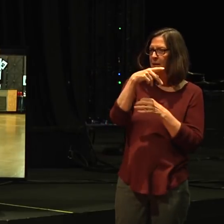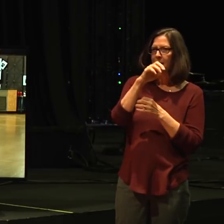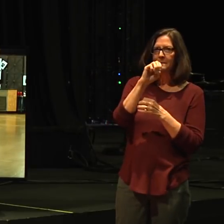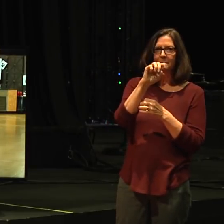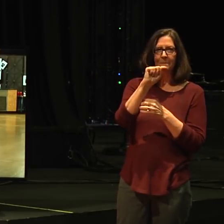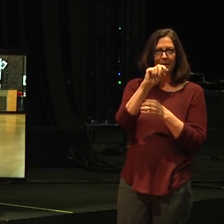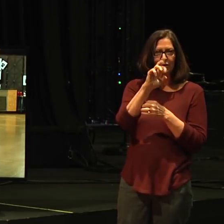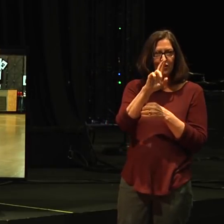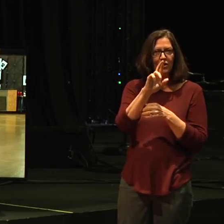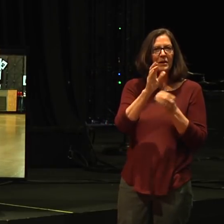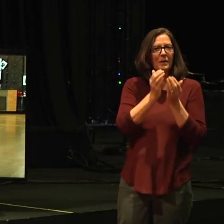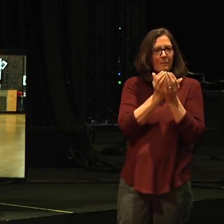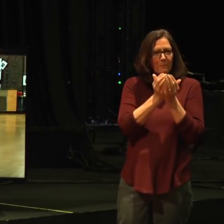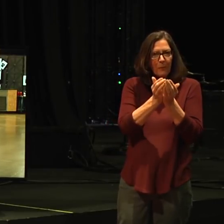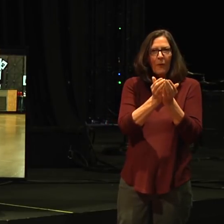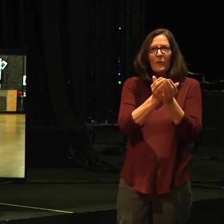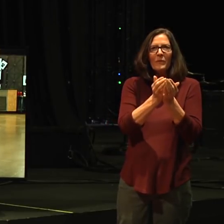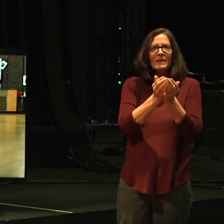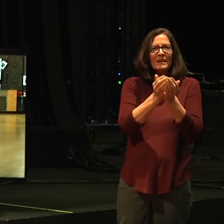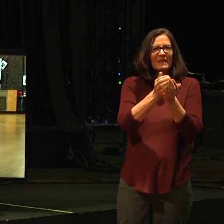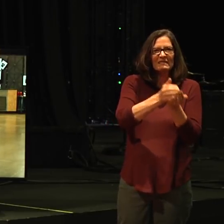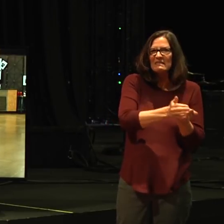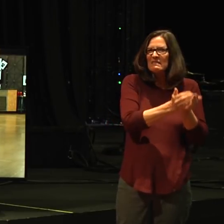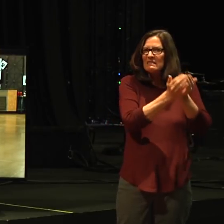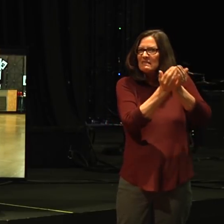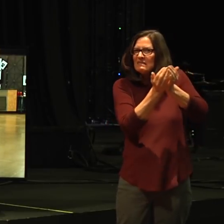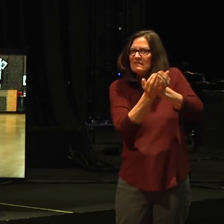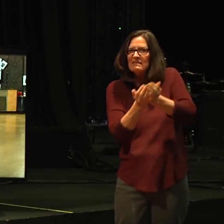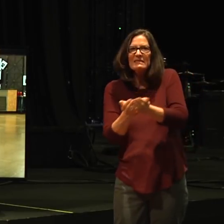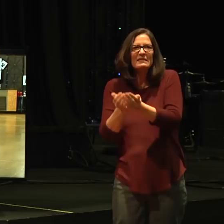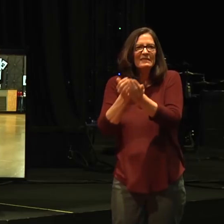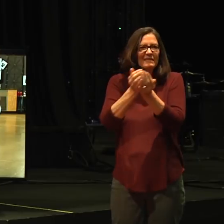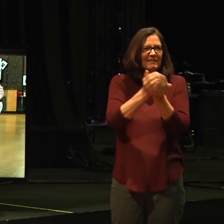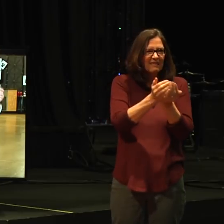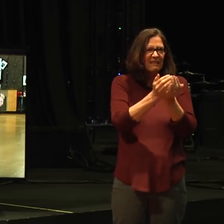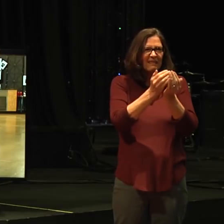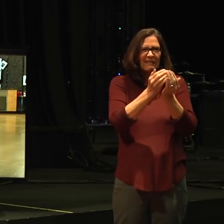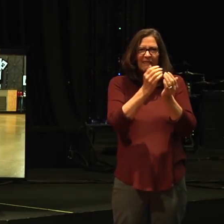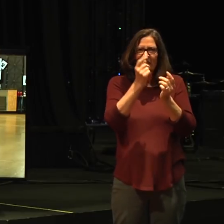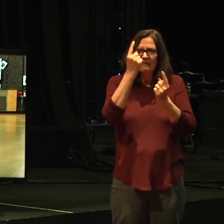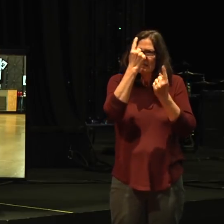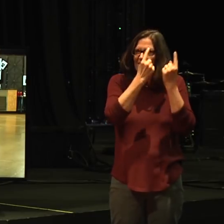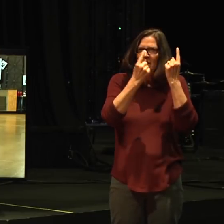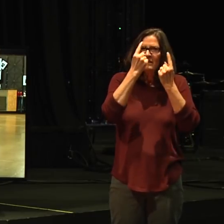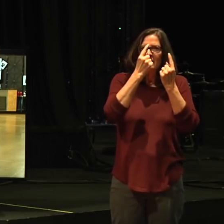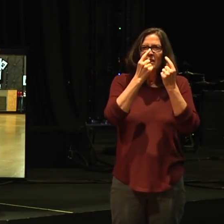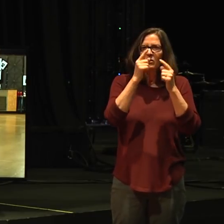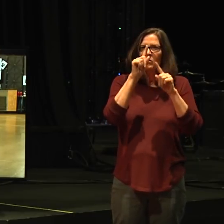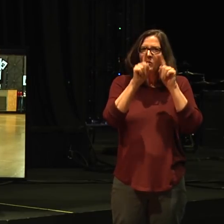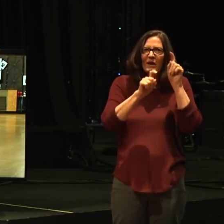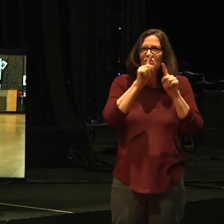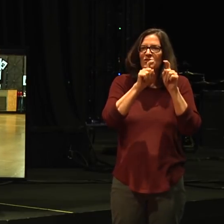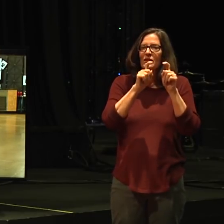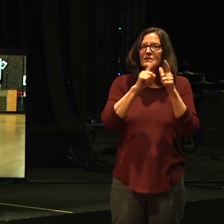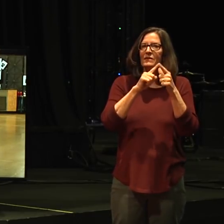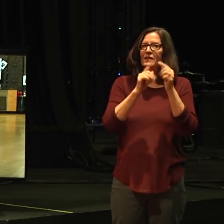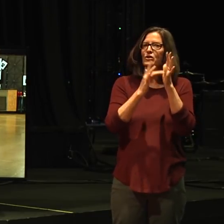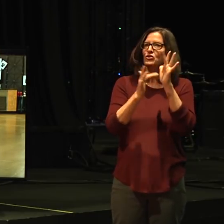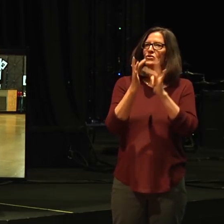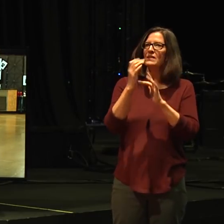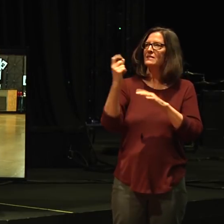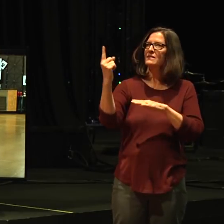boat that's sinking in a big storm with a lot of questions in his mind, and then here comes Jesus, all right? Does any of that